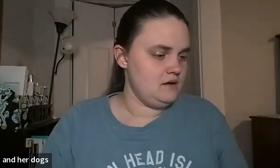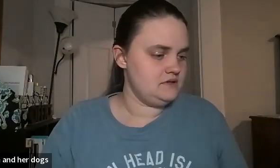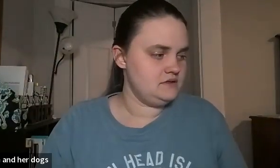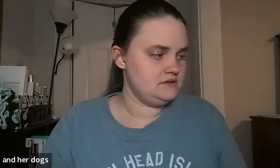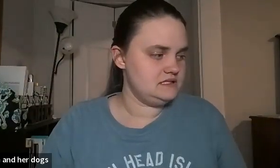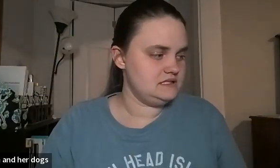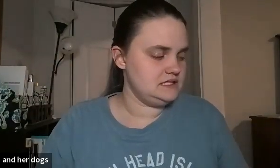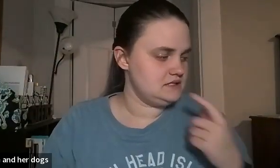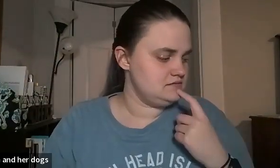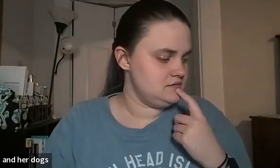Let's see.